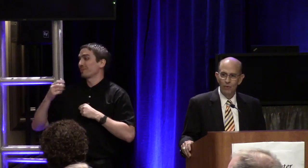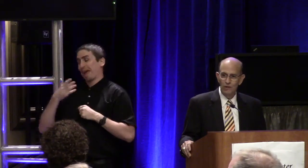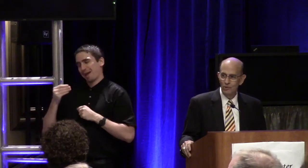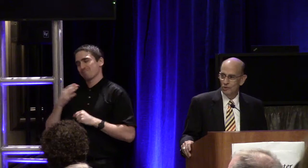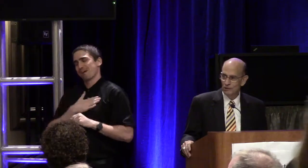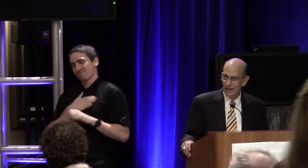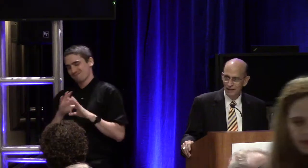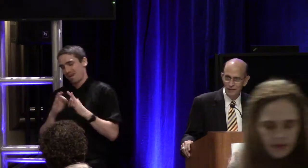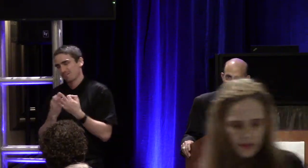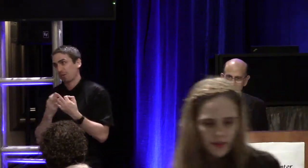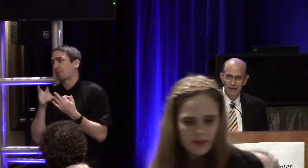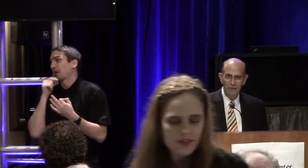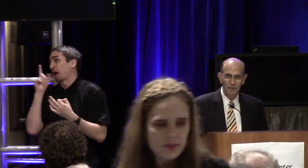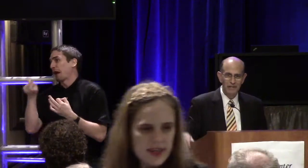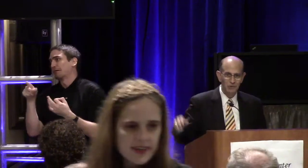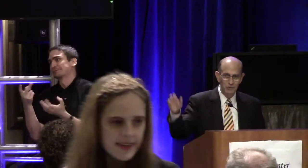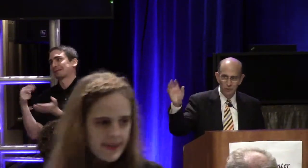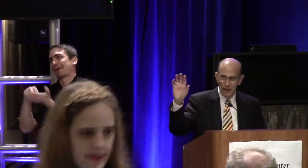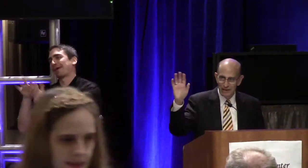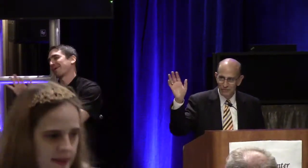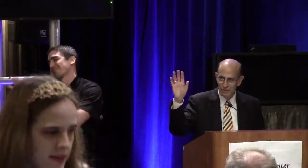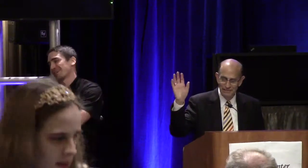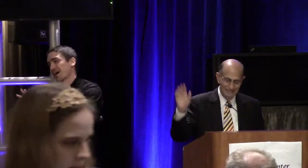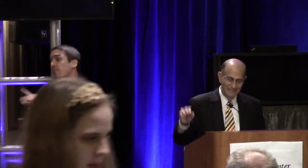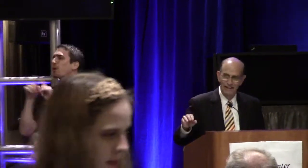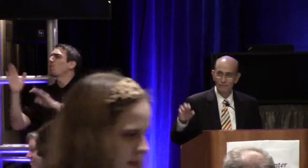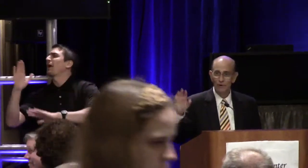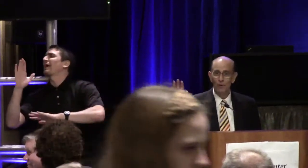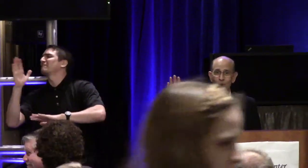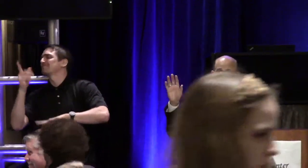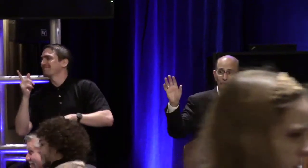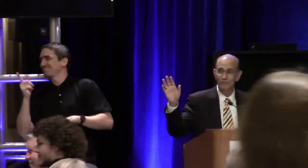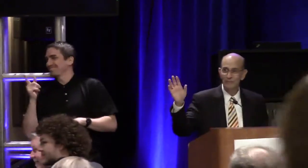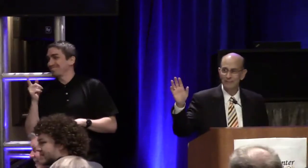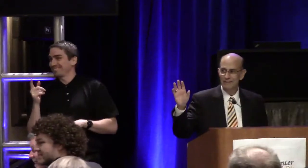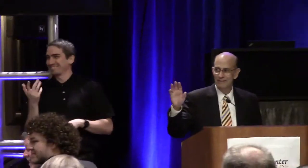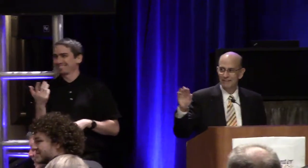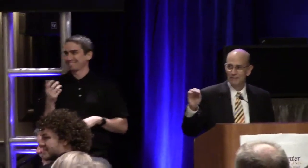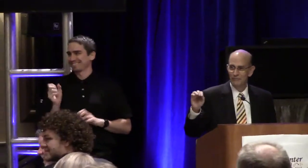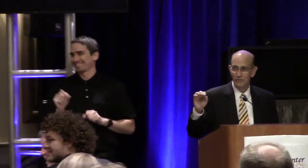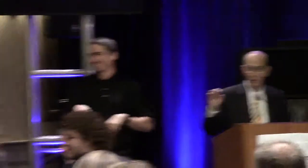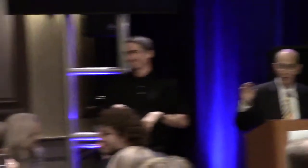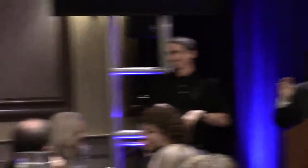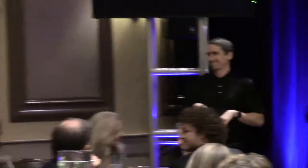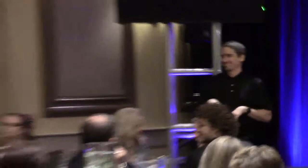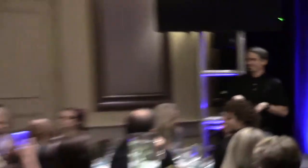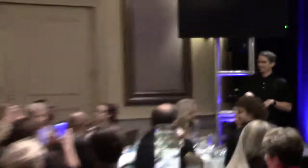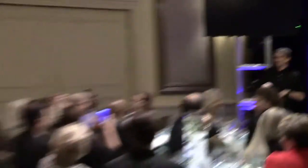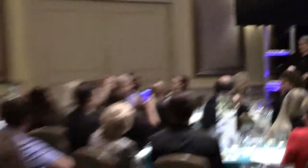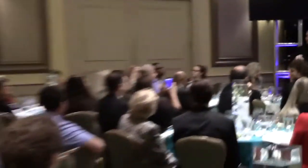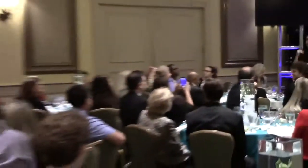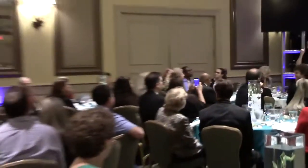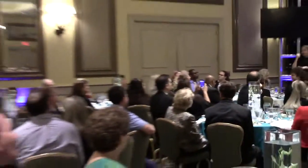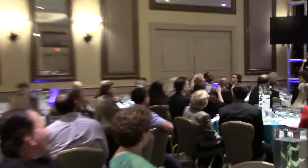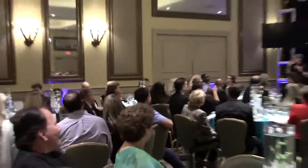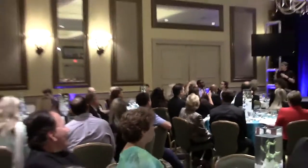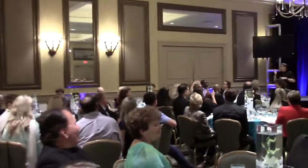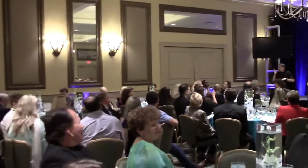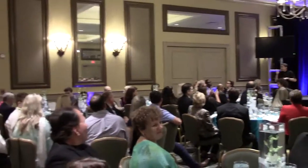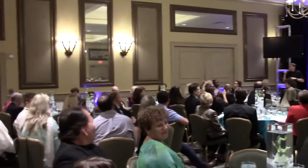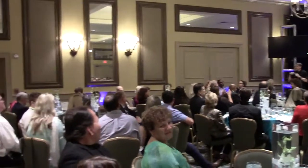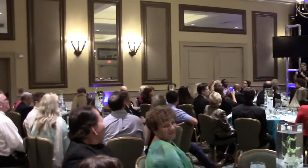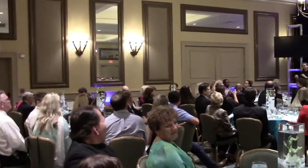I won't ask you to stand, but I will ask you to wave. If you don't wave, if you don't wave, I won't ask you to stand.